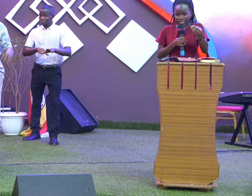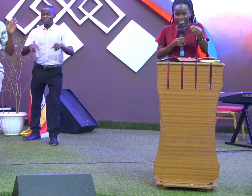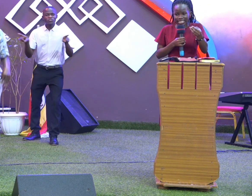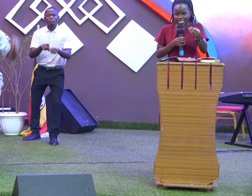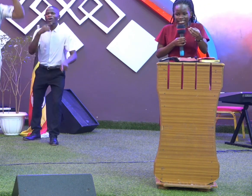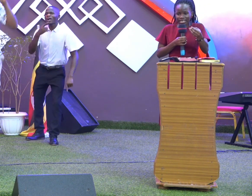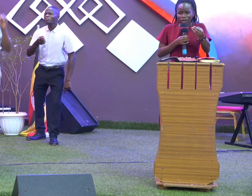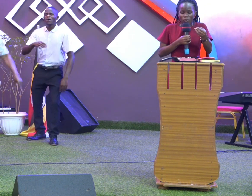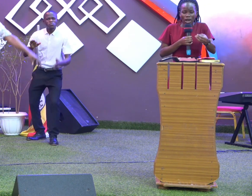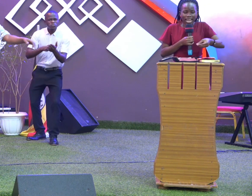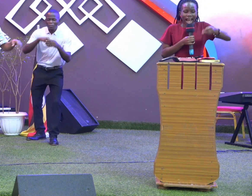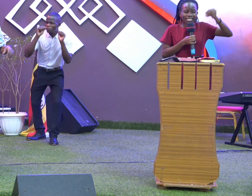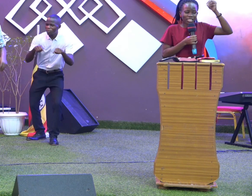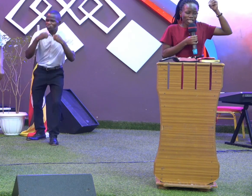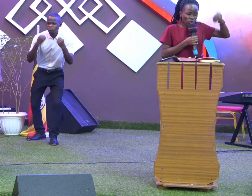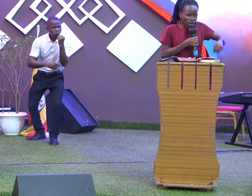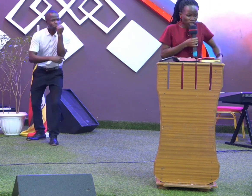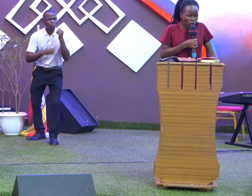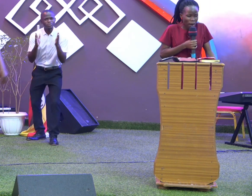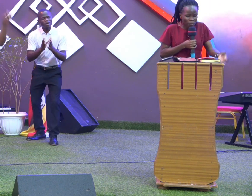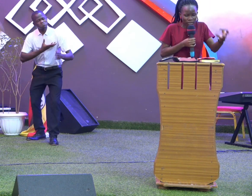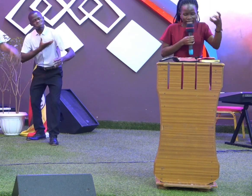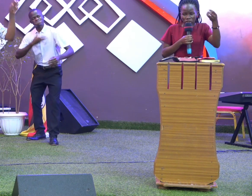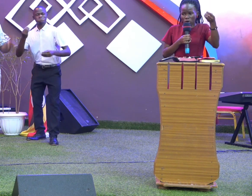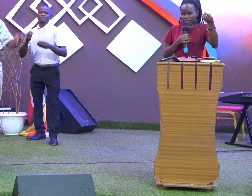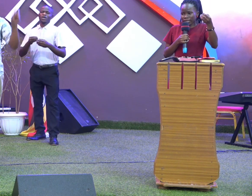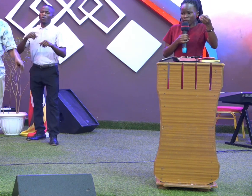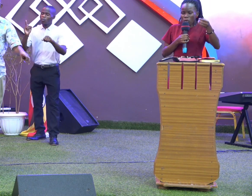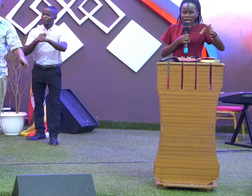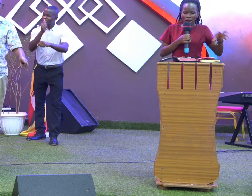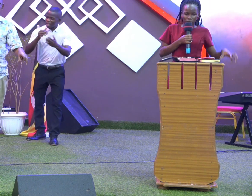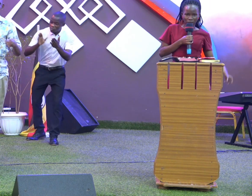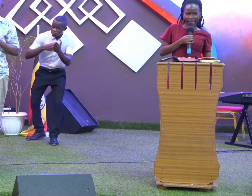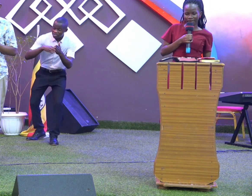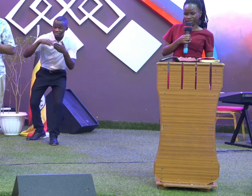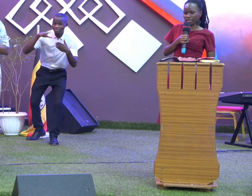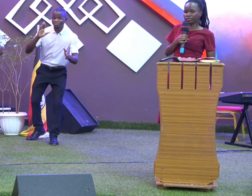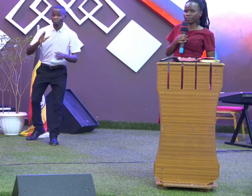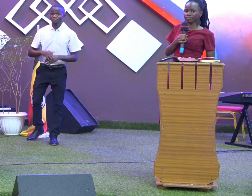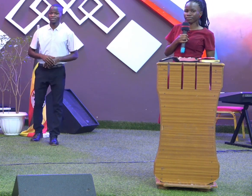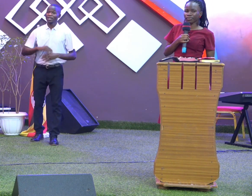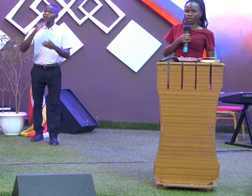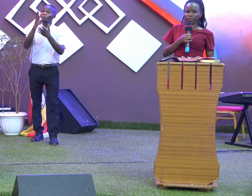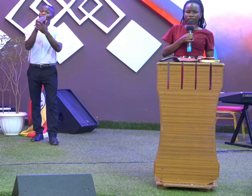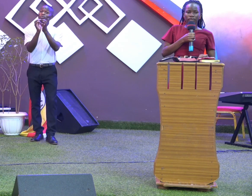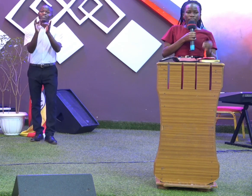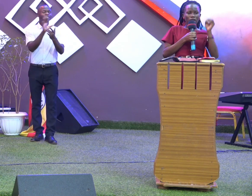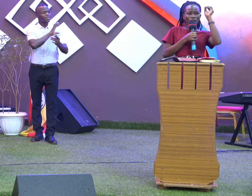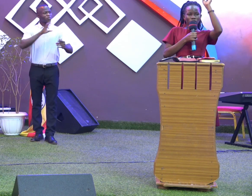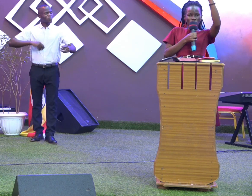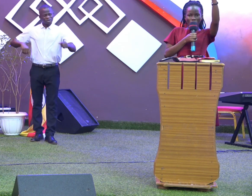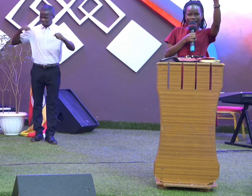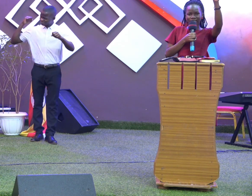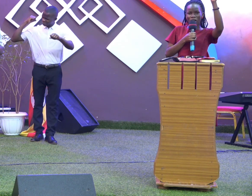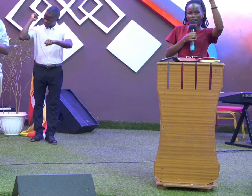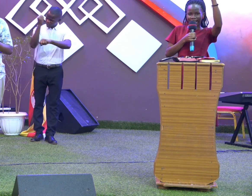soul. Nga naye tajaina maanyi gakula. When he has no strength to uproot the soul. When he was weakened. Banga Kristo yamuwangula.